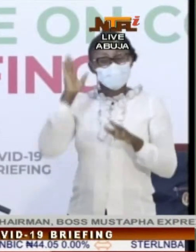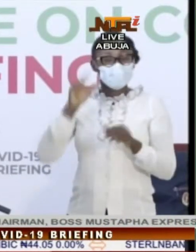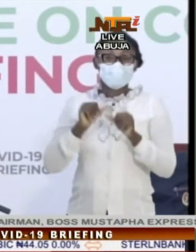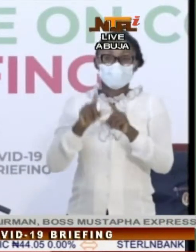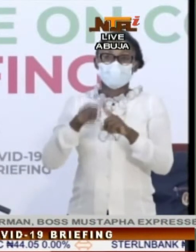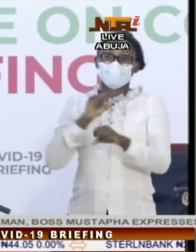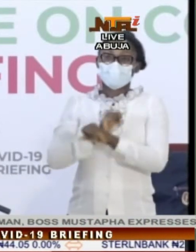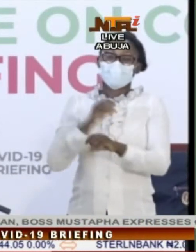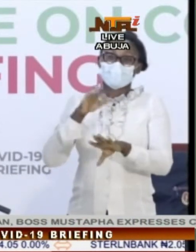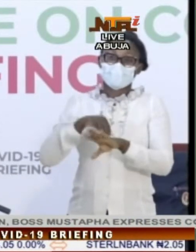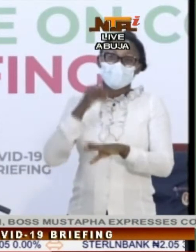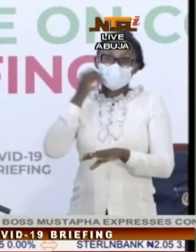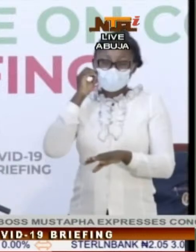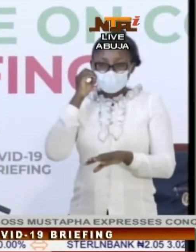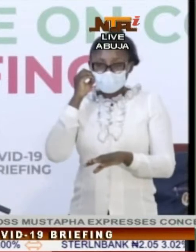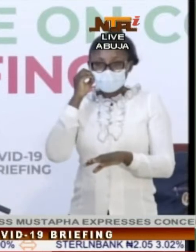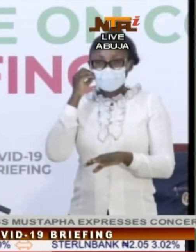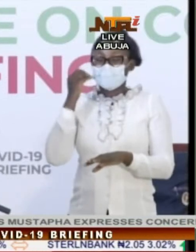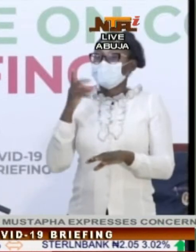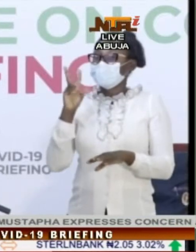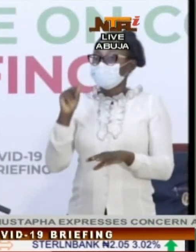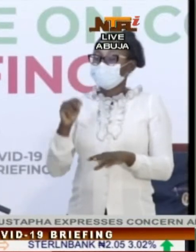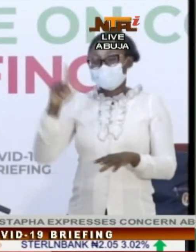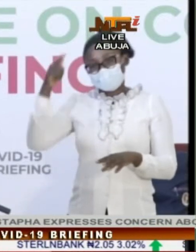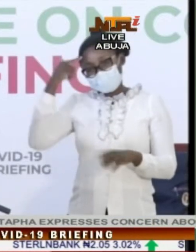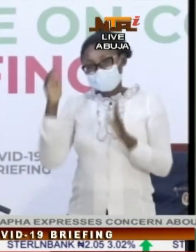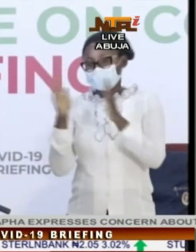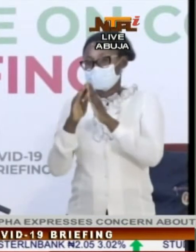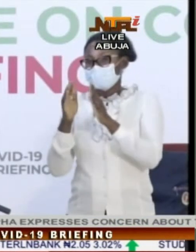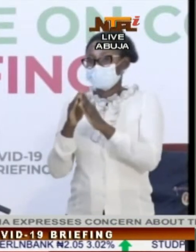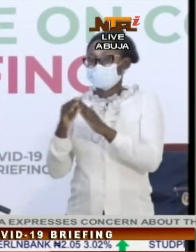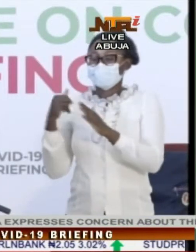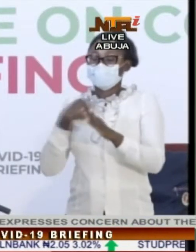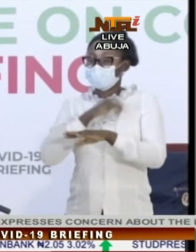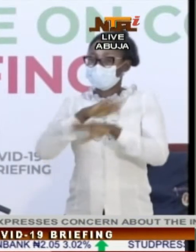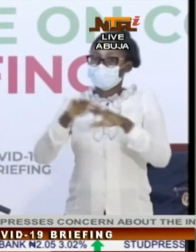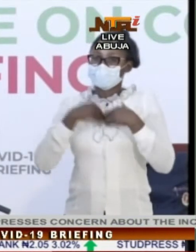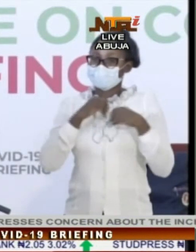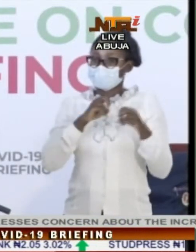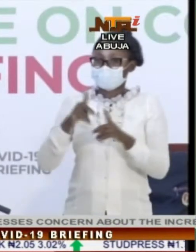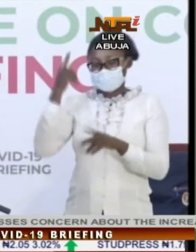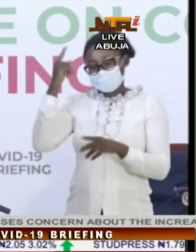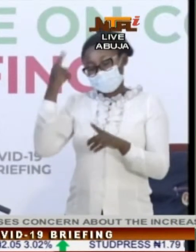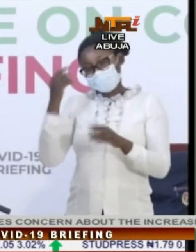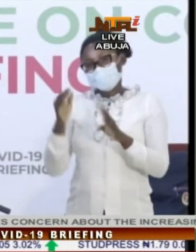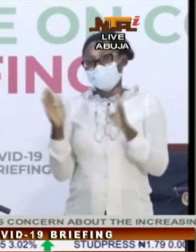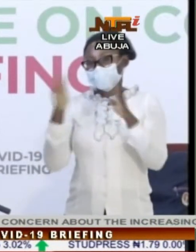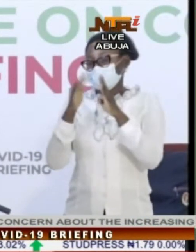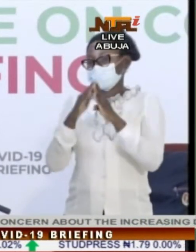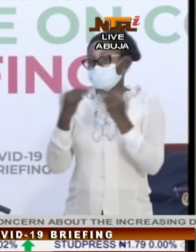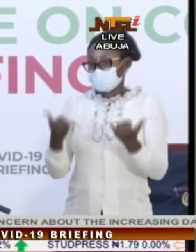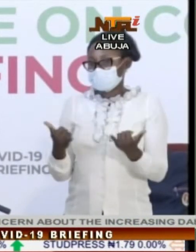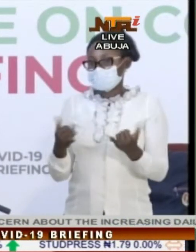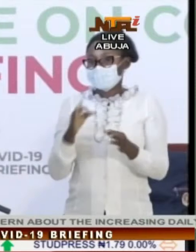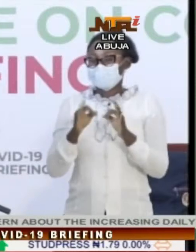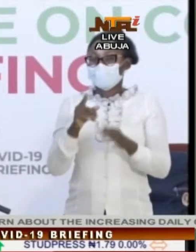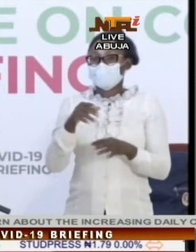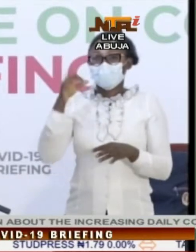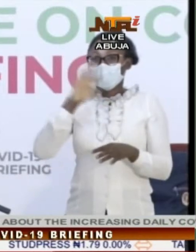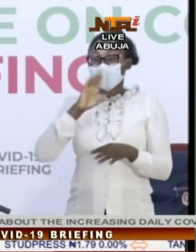Limitation of government meetings to virtual while maintaining restrictions on physical meetings. So if you're a government